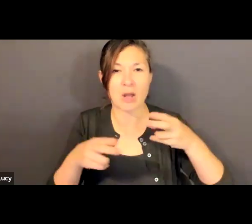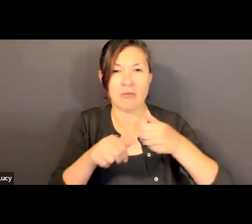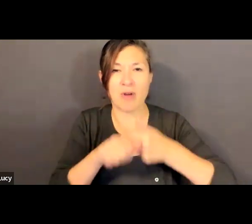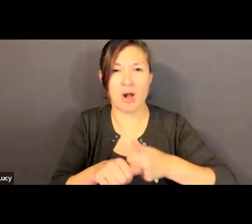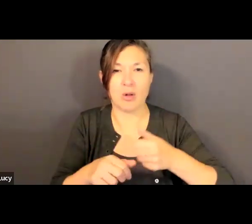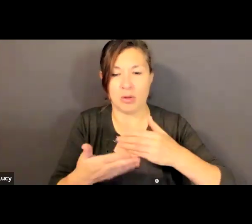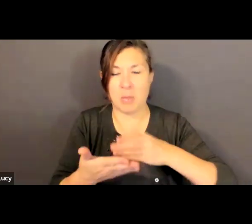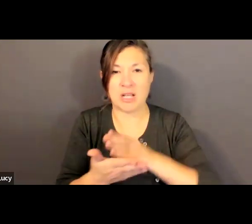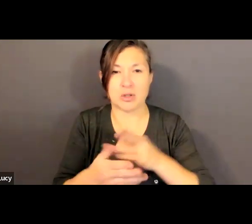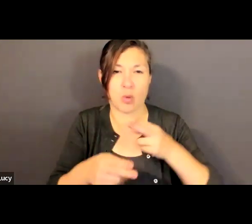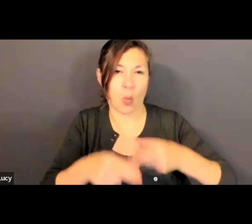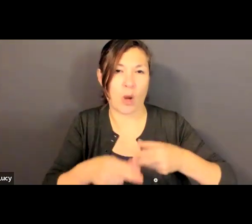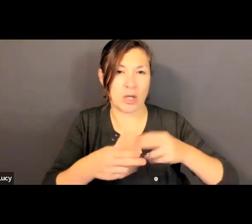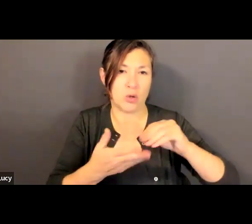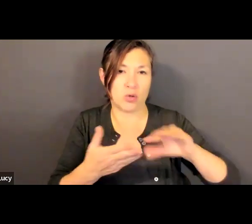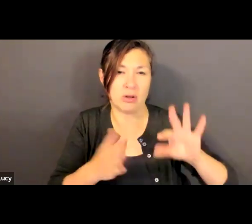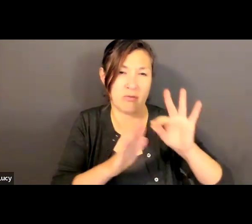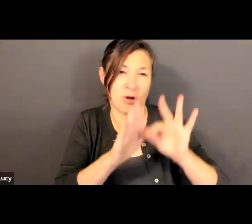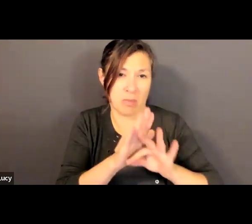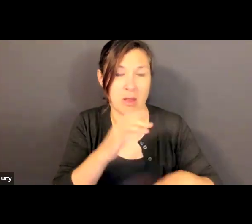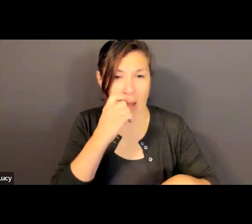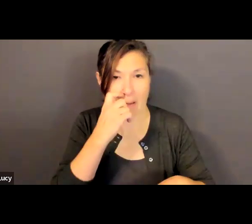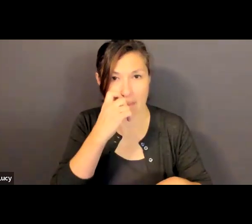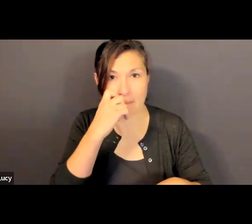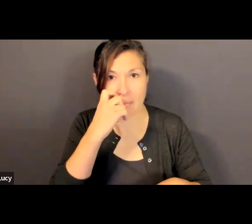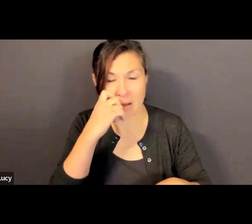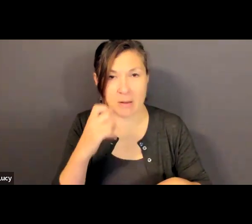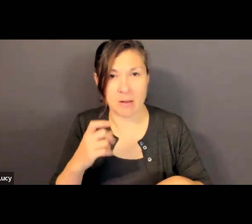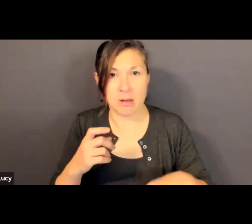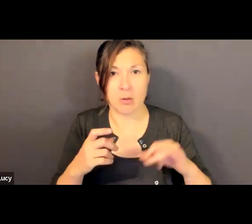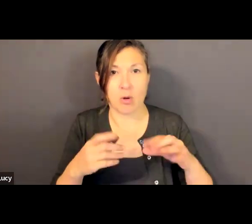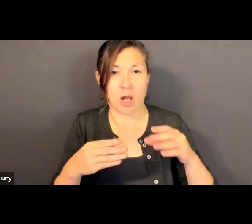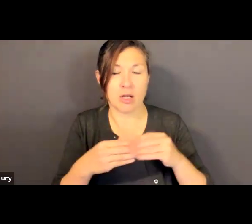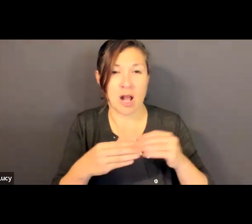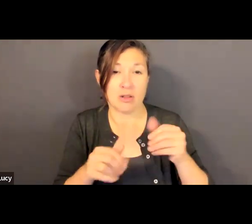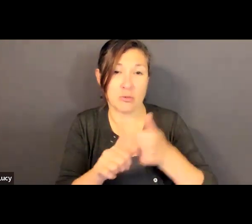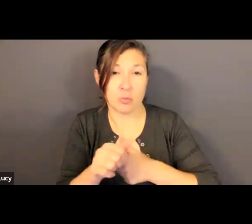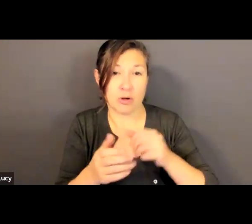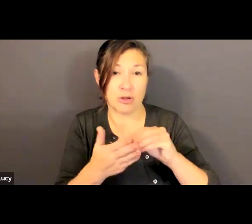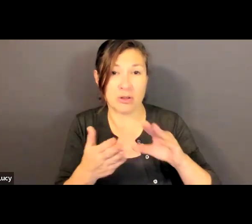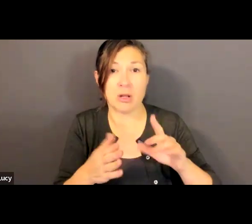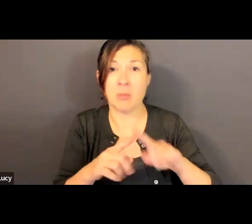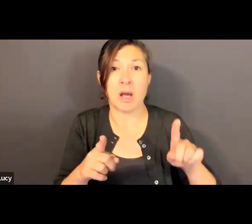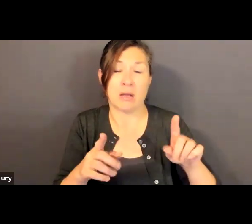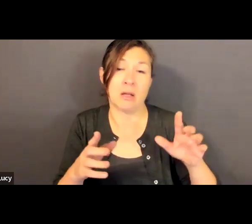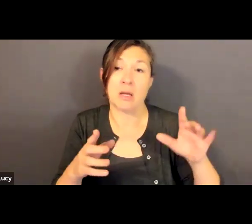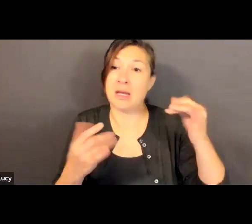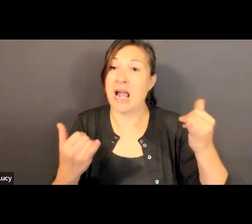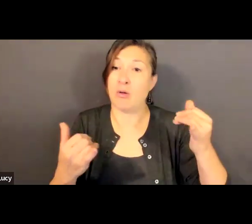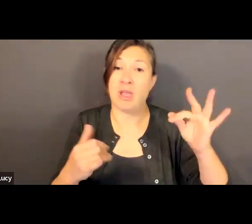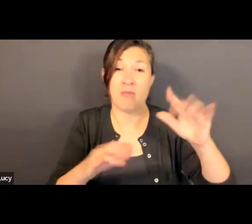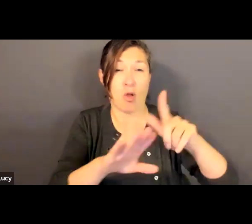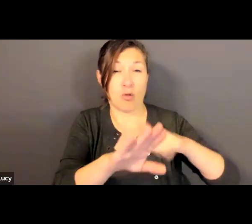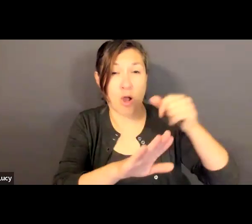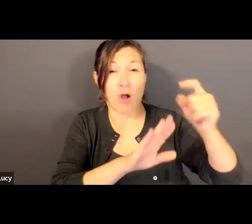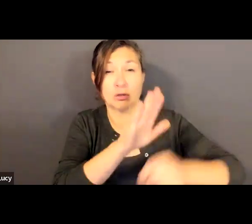is when we do long-term or long-range initiatives, like that has the deep